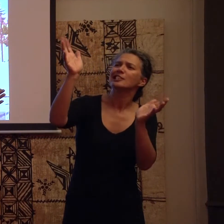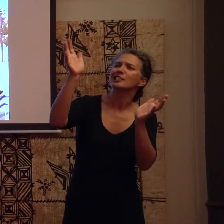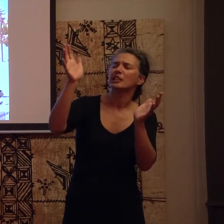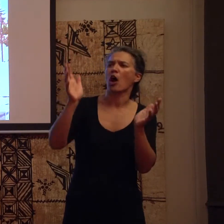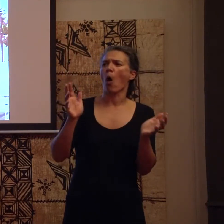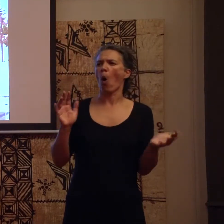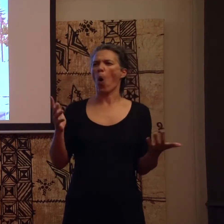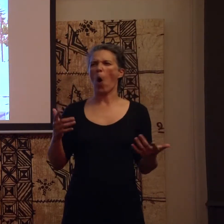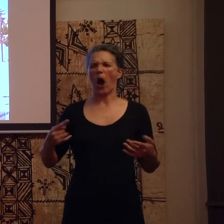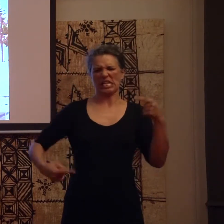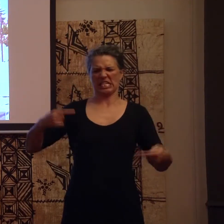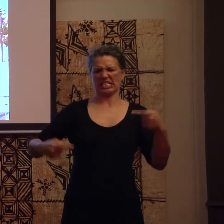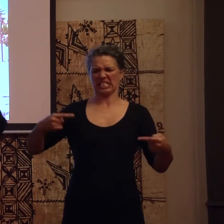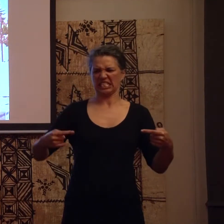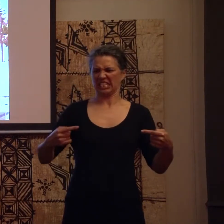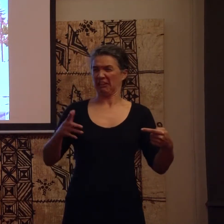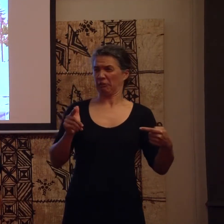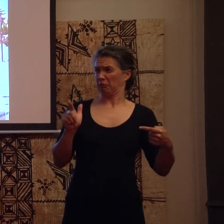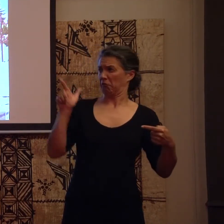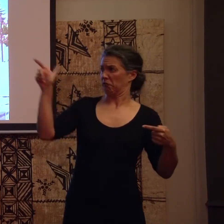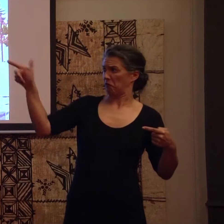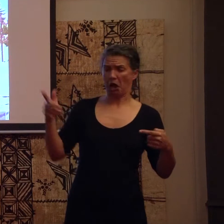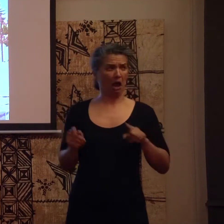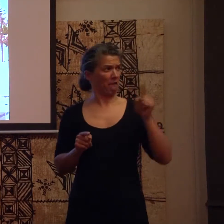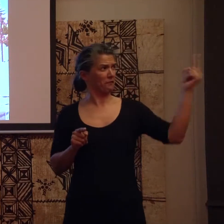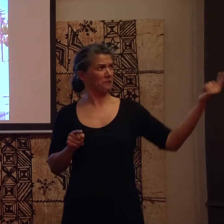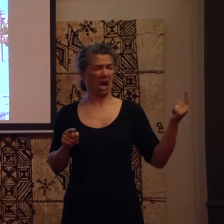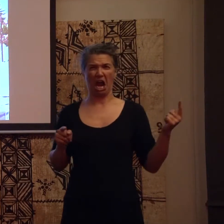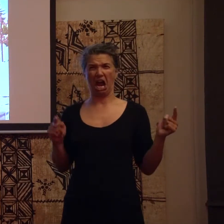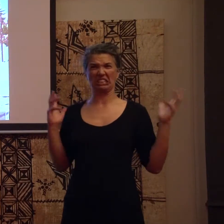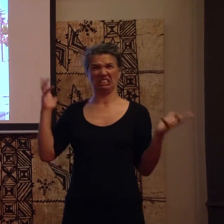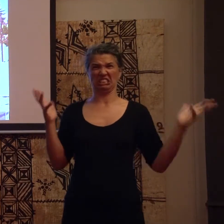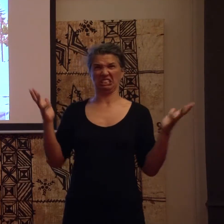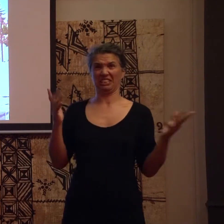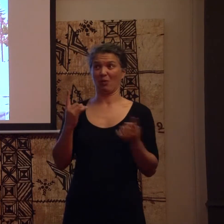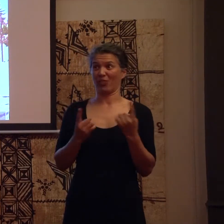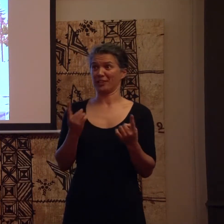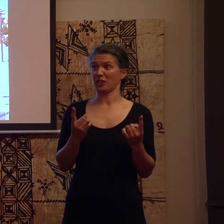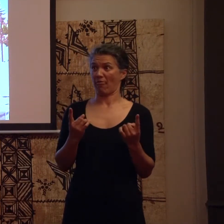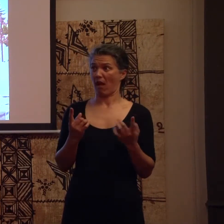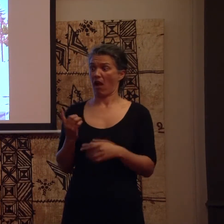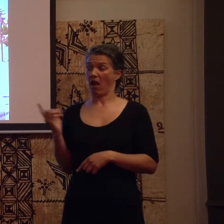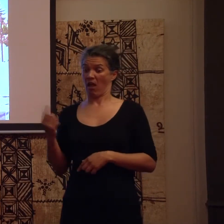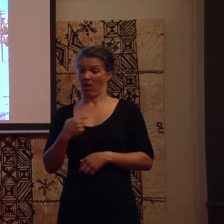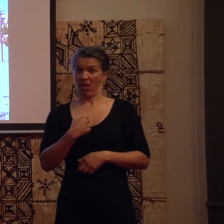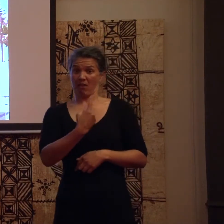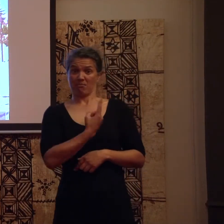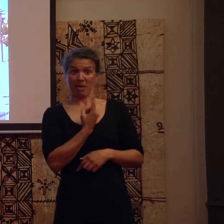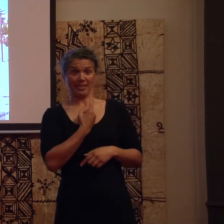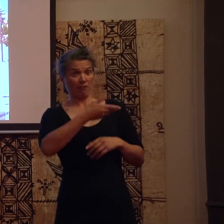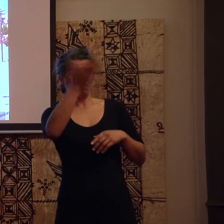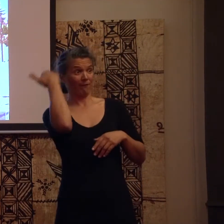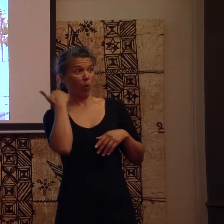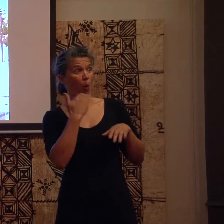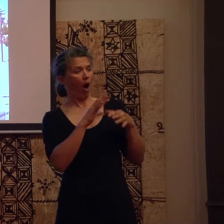with somebody is quite easy when you can sign. And the other thing I really appreciated about working with deaf people was how